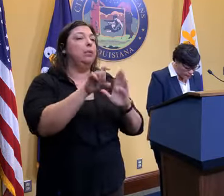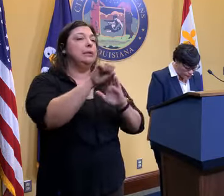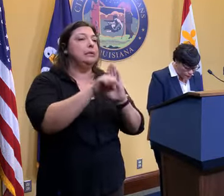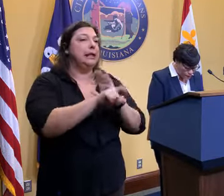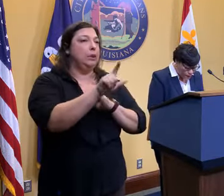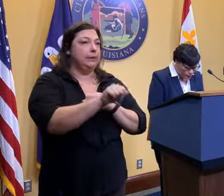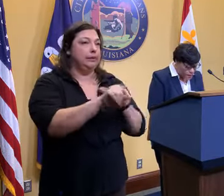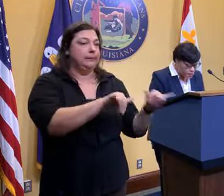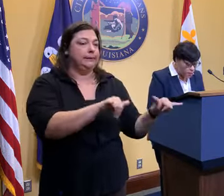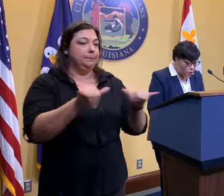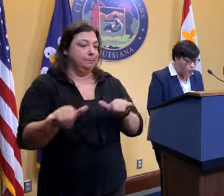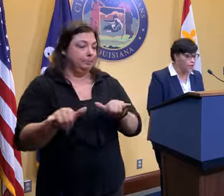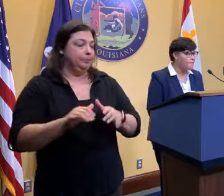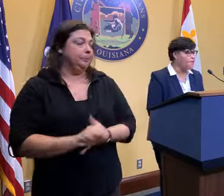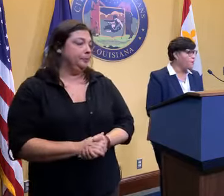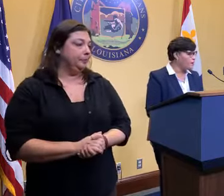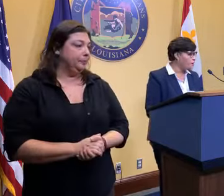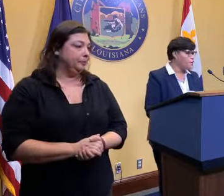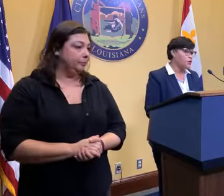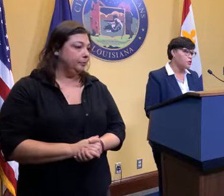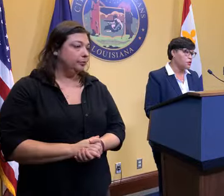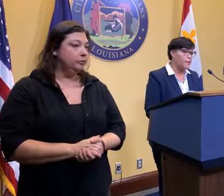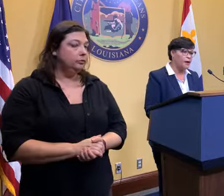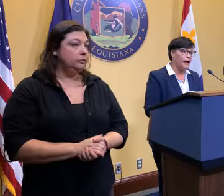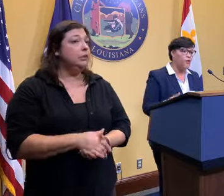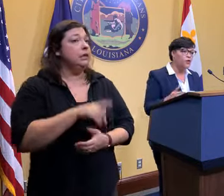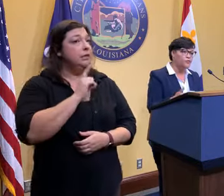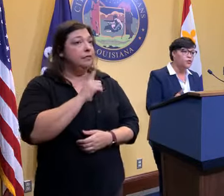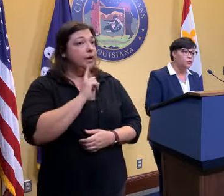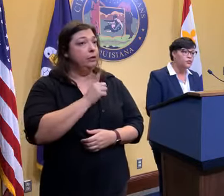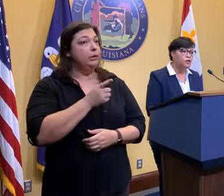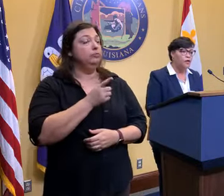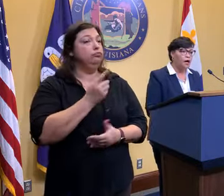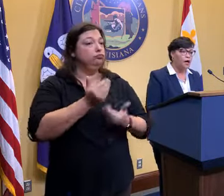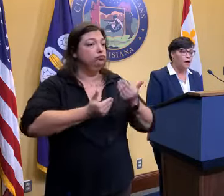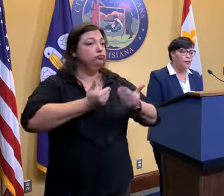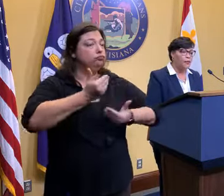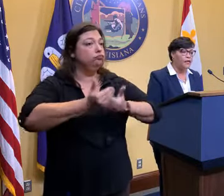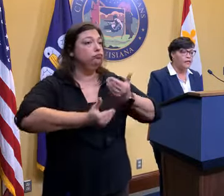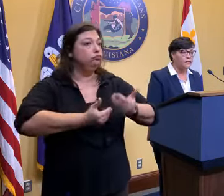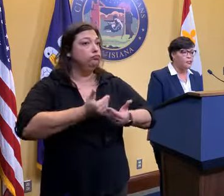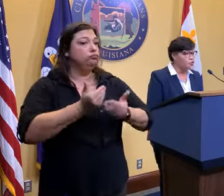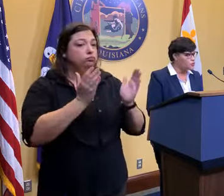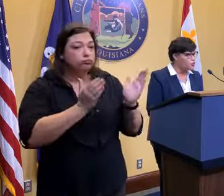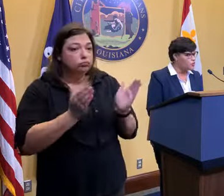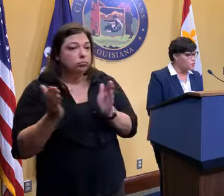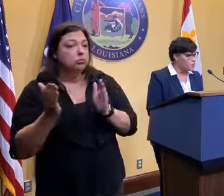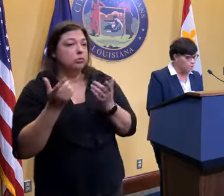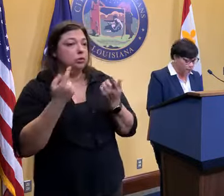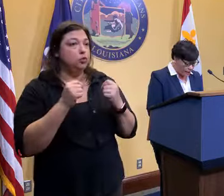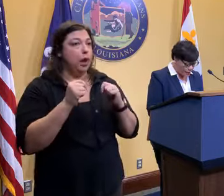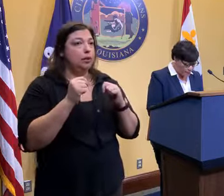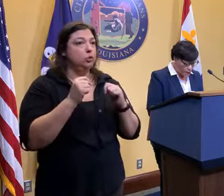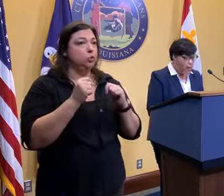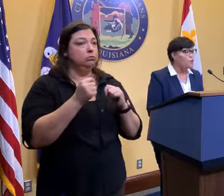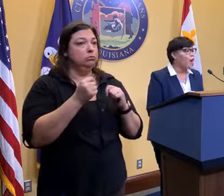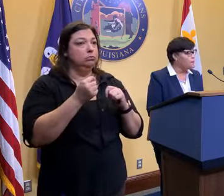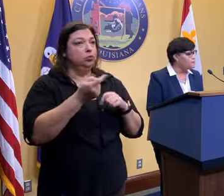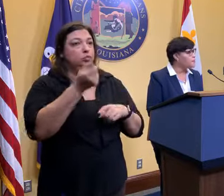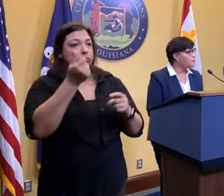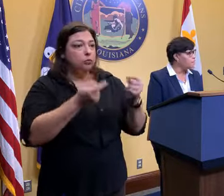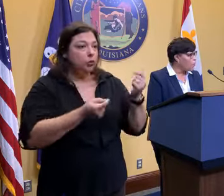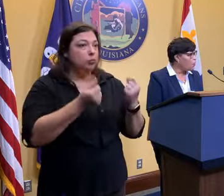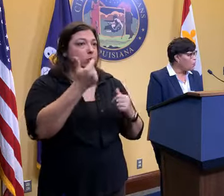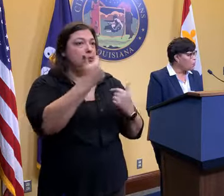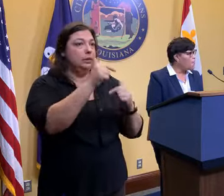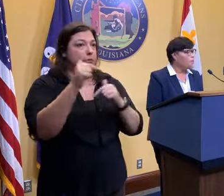Louisiana. So we have been very intentional about how we've moved with easing restrictions in our city, and